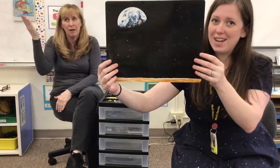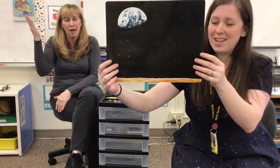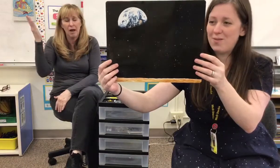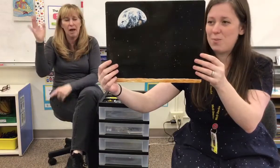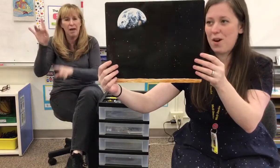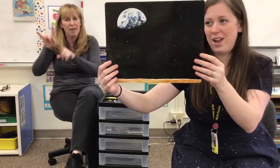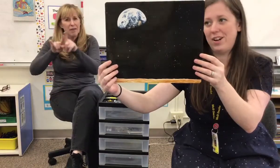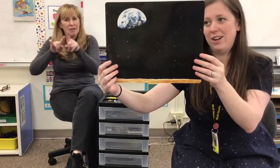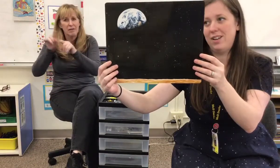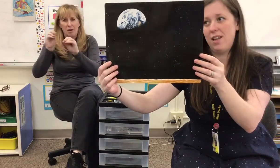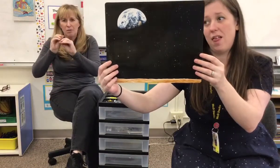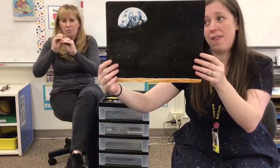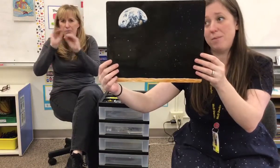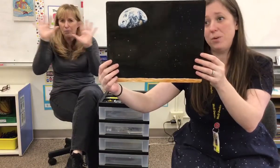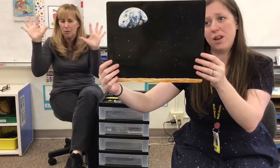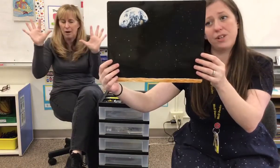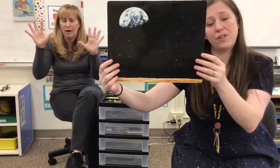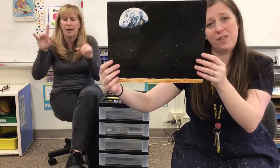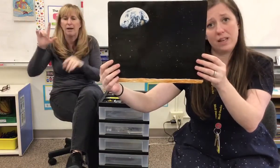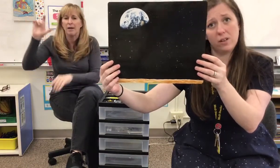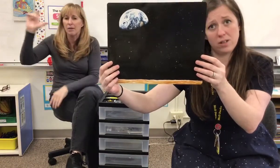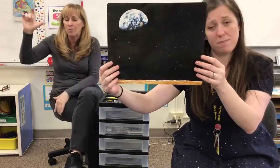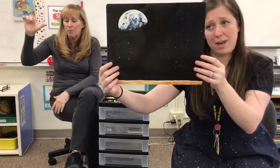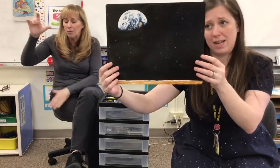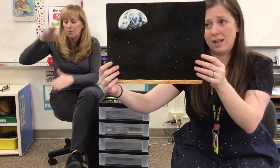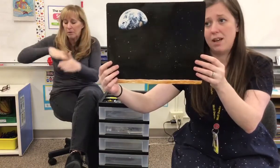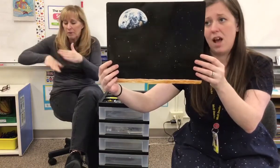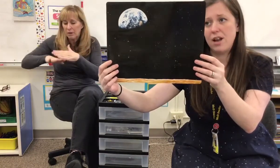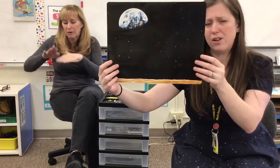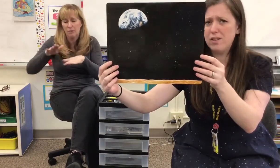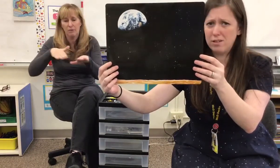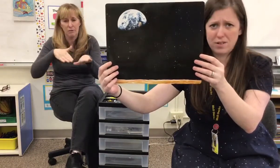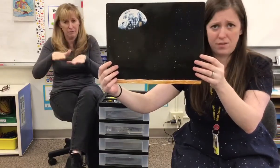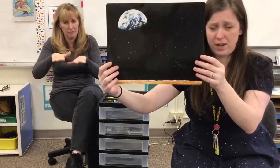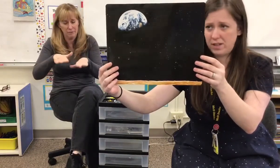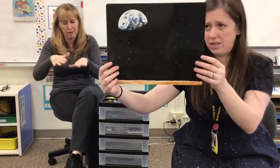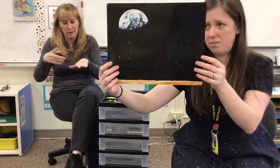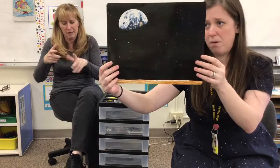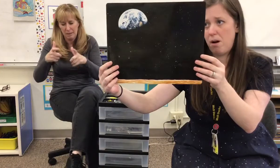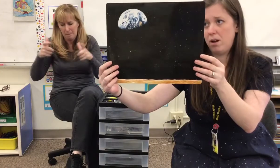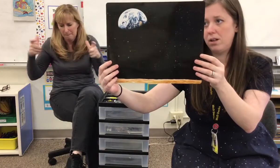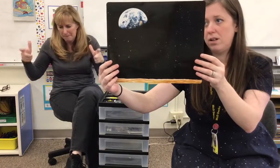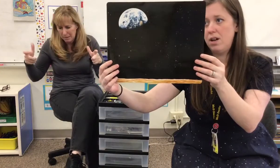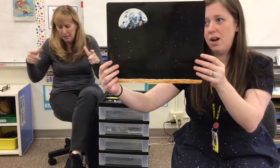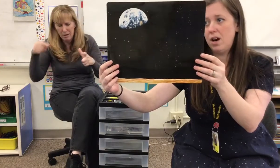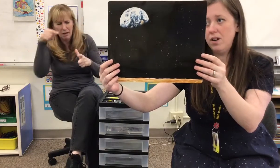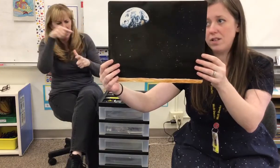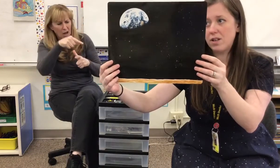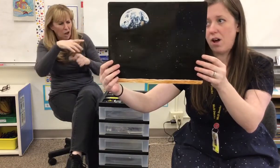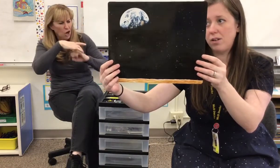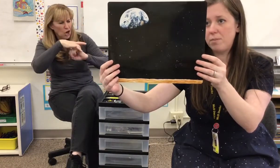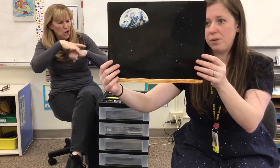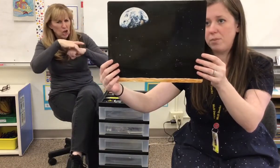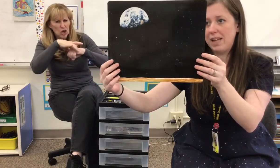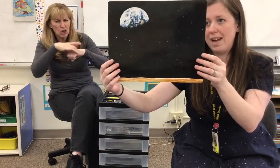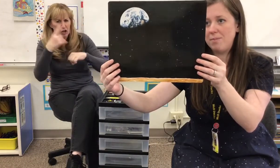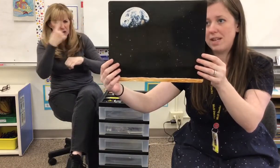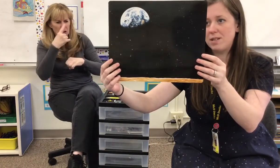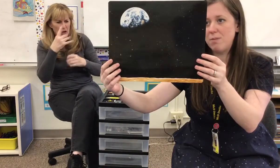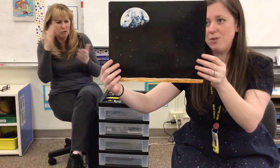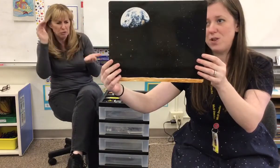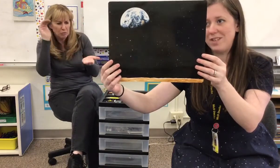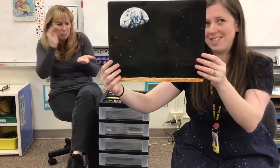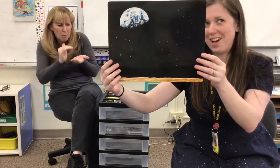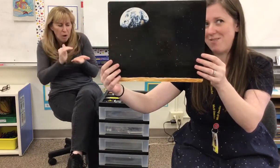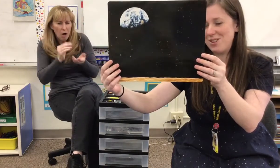stars shine even brighter. The moon under your feet looks big, and Earth looks very small. Earth is called the blue planet